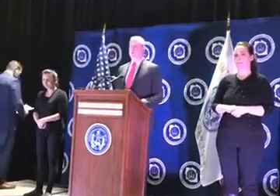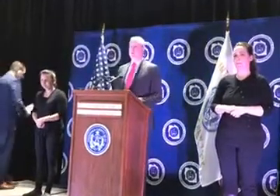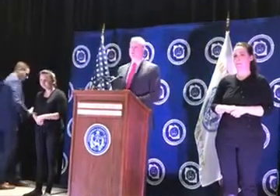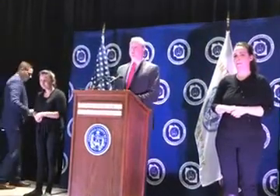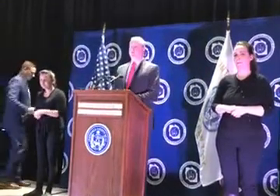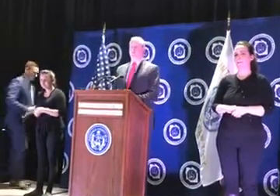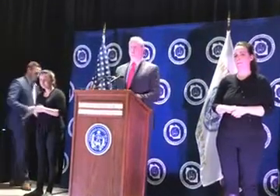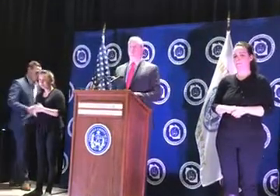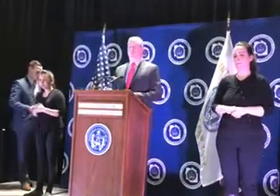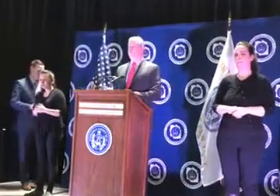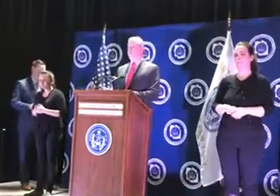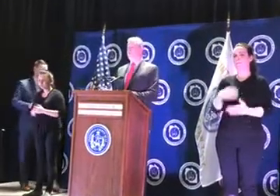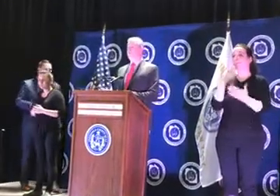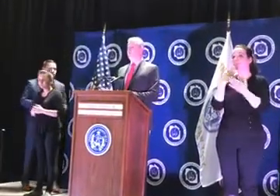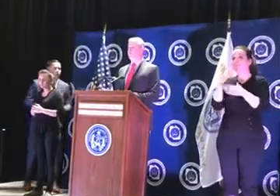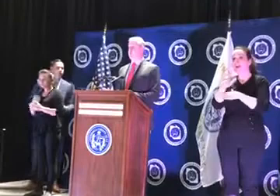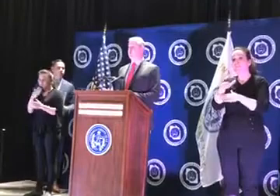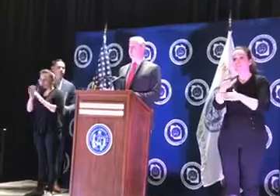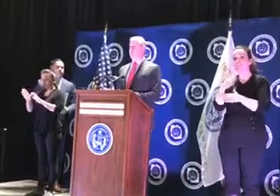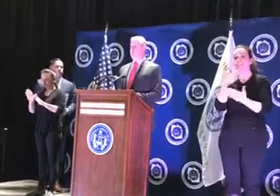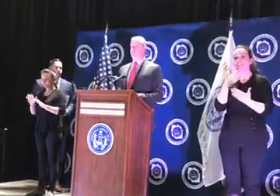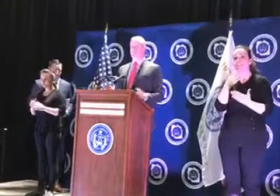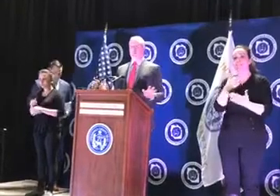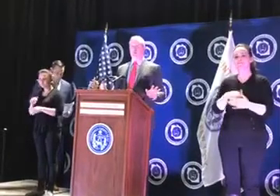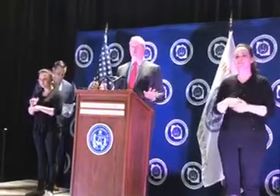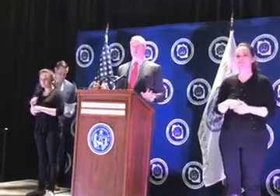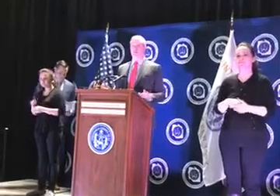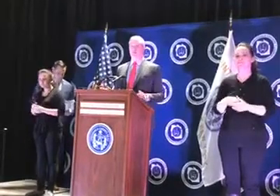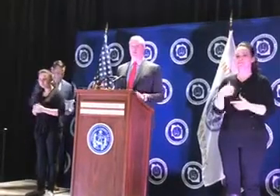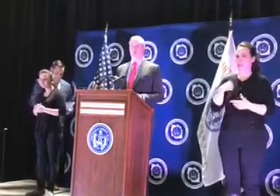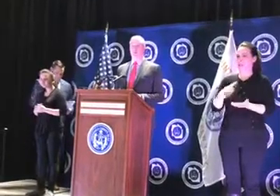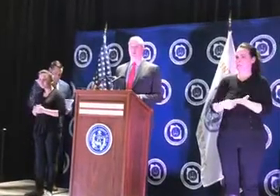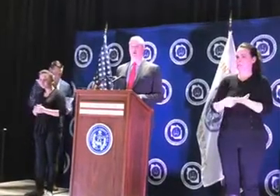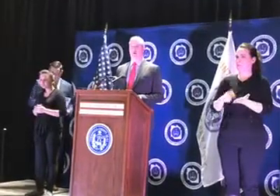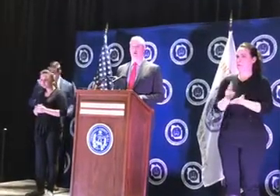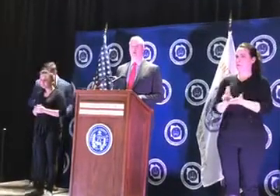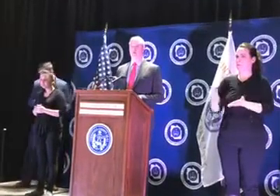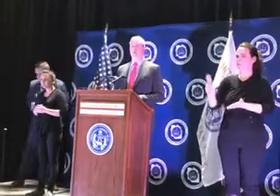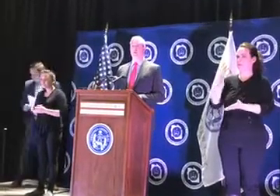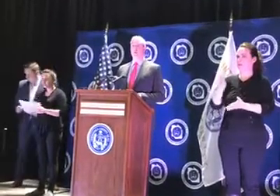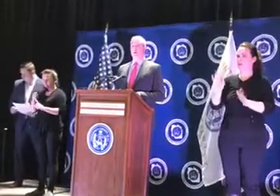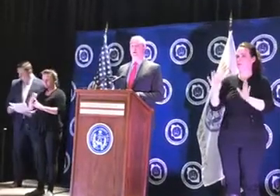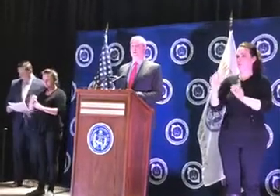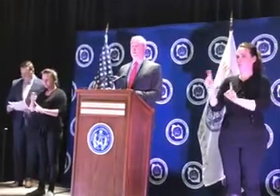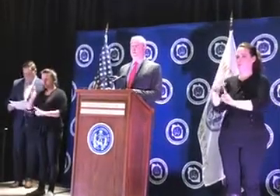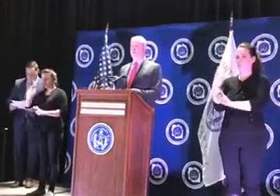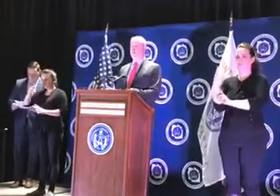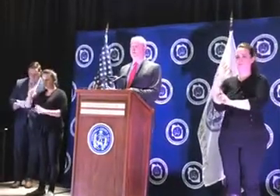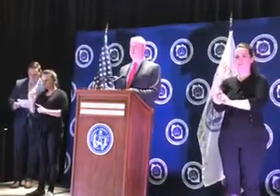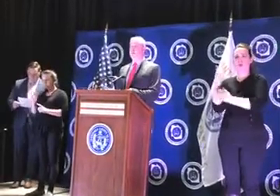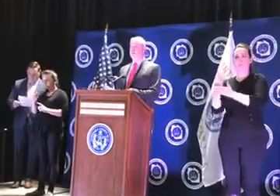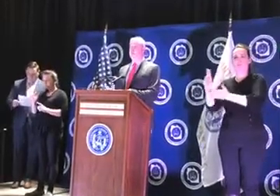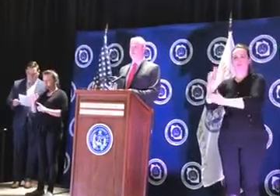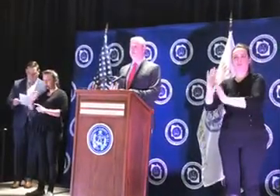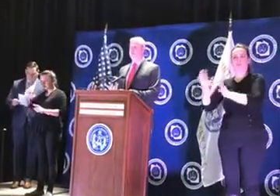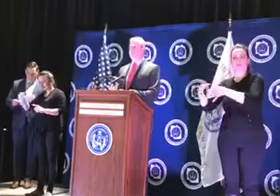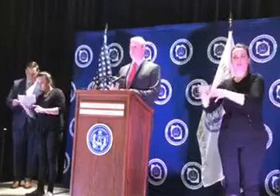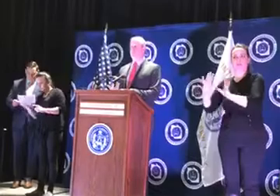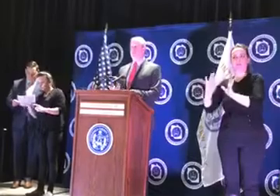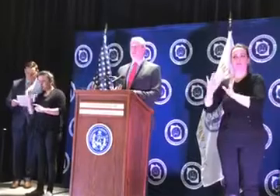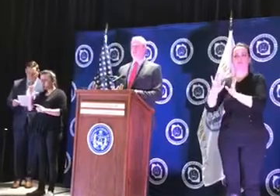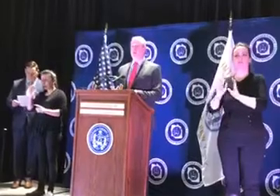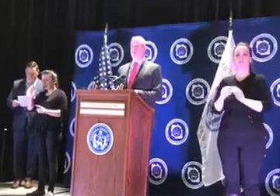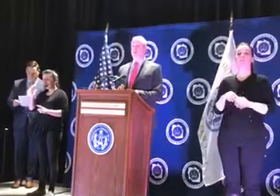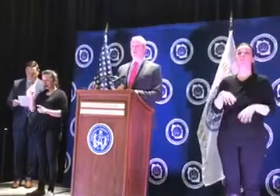Thank you. Good afternoon. So I'm only speaking for upstate today. I'm not speaking for any of the other hospitals. I'll talk about 3 topics. The first will